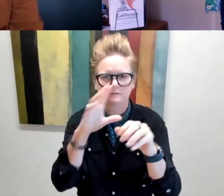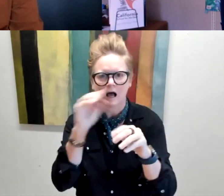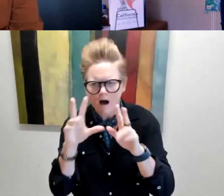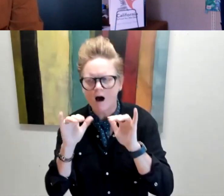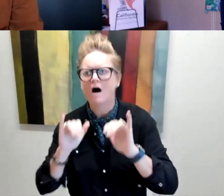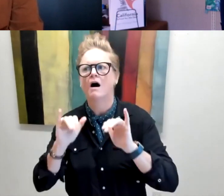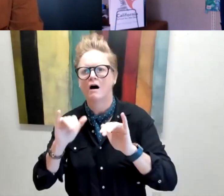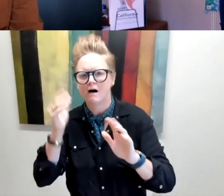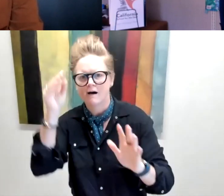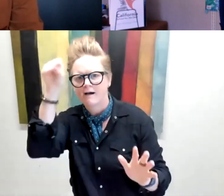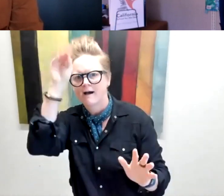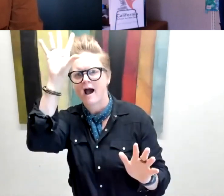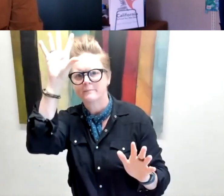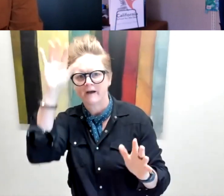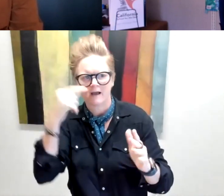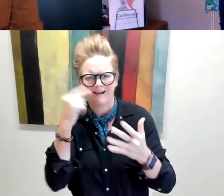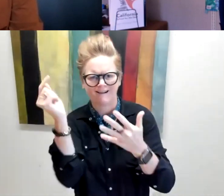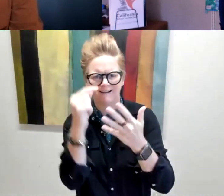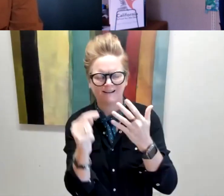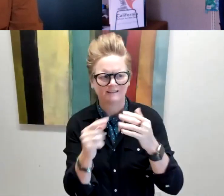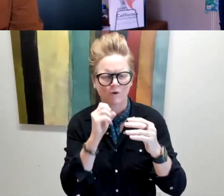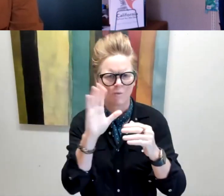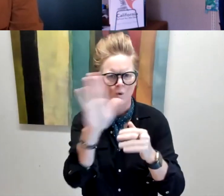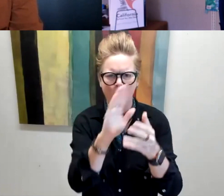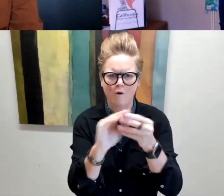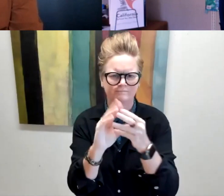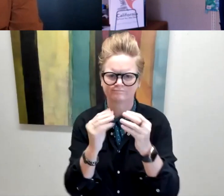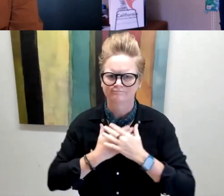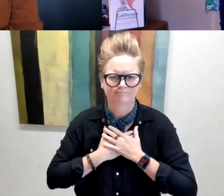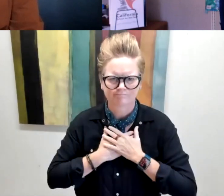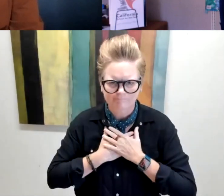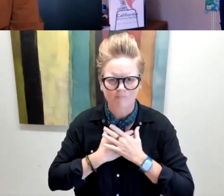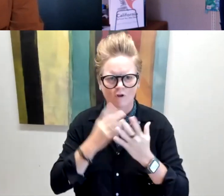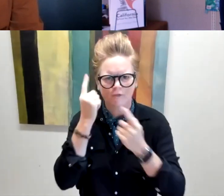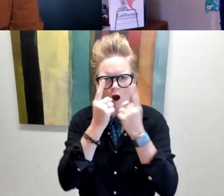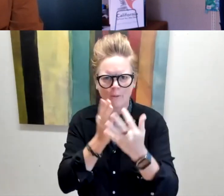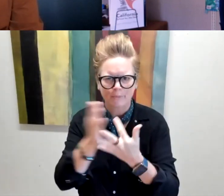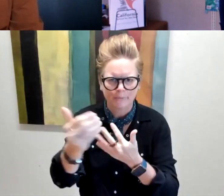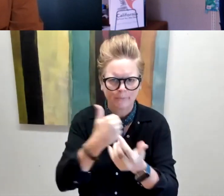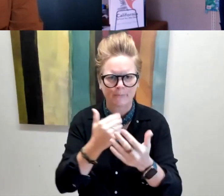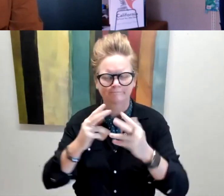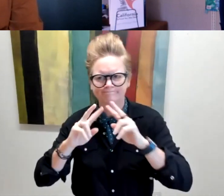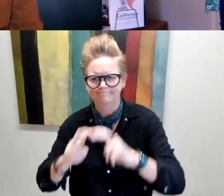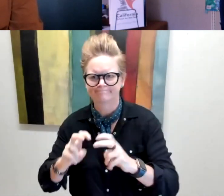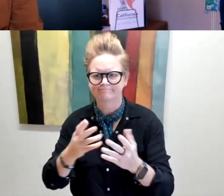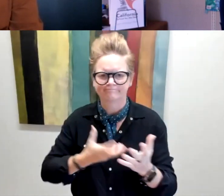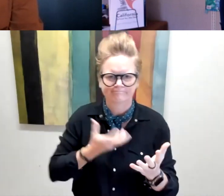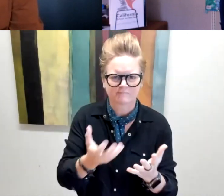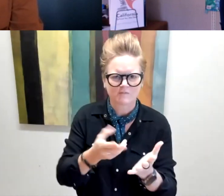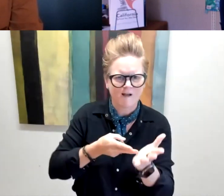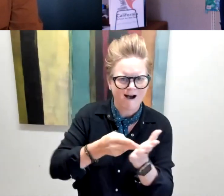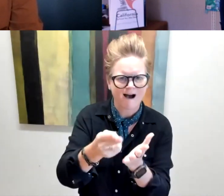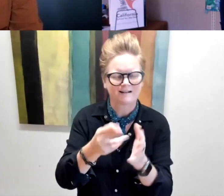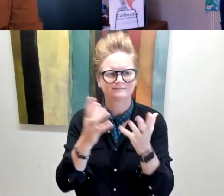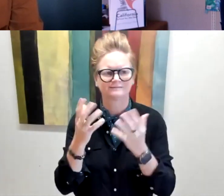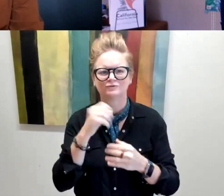touching. There's a lot of people that seem like they're in the same boat, and they have a lot of understanding of the same journey they've been on, and maybe some